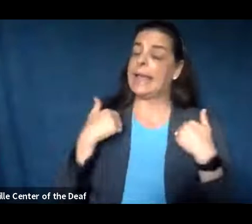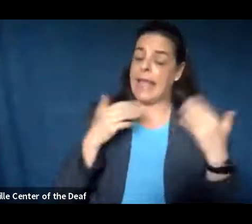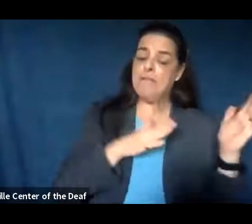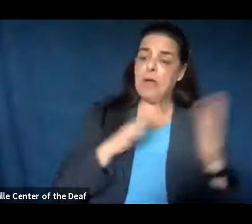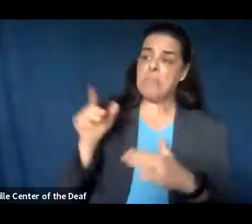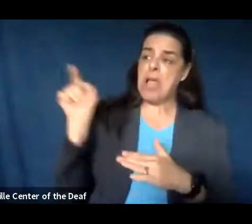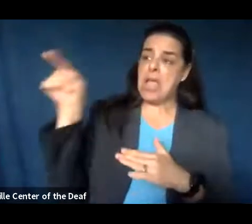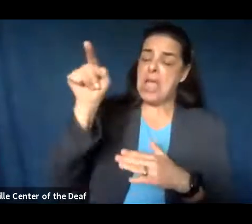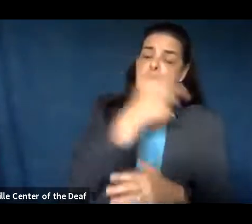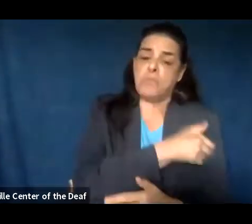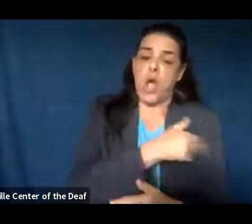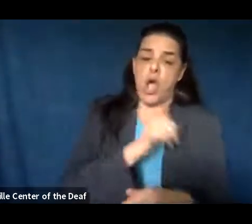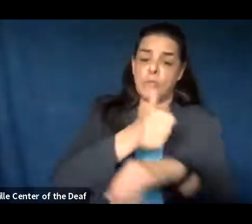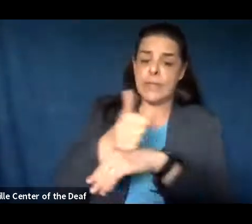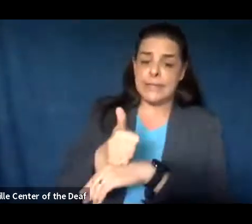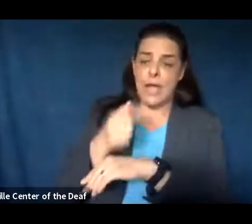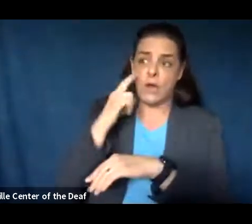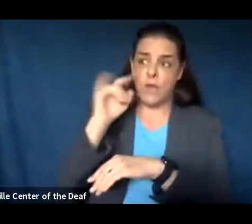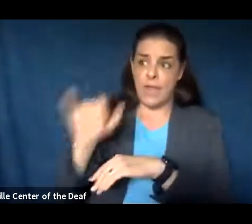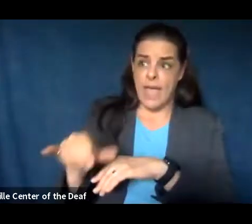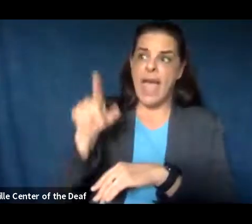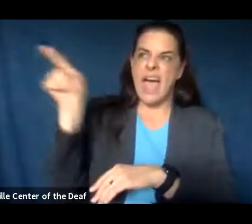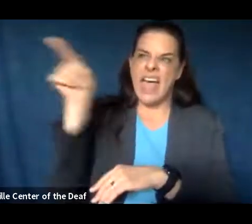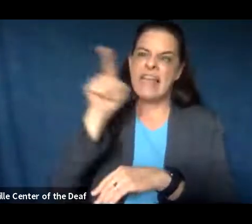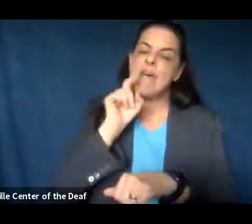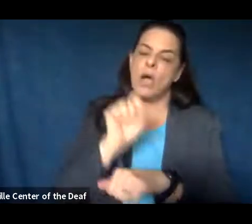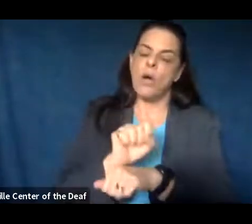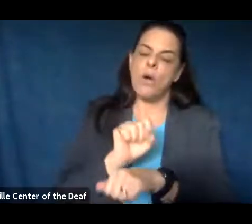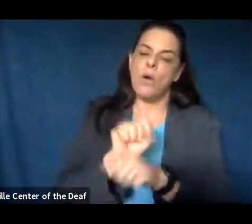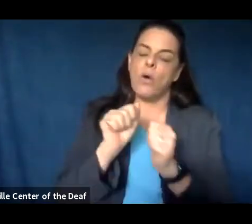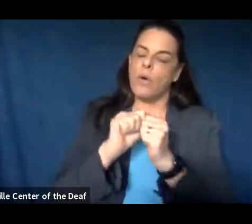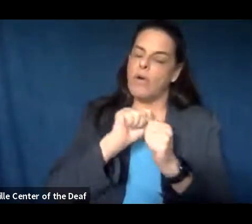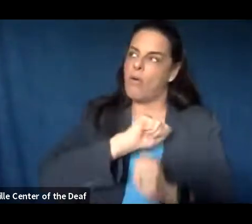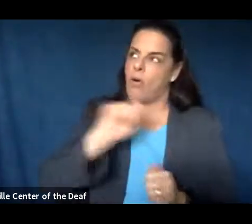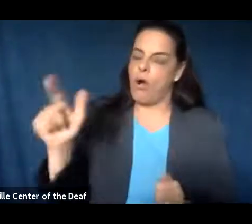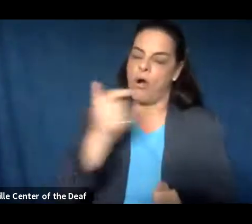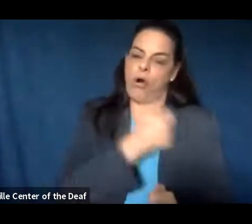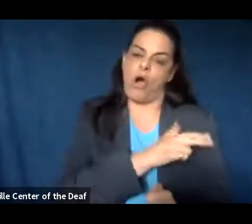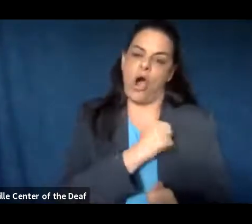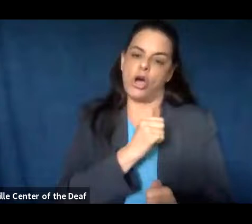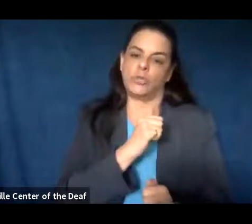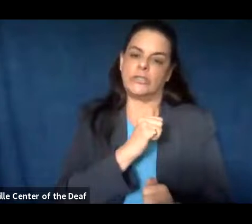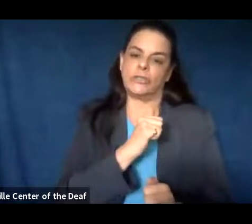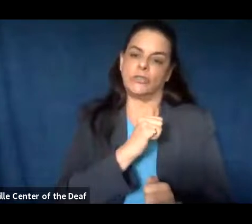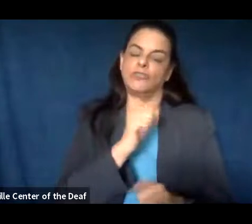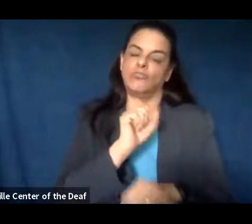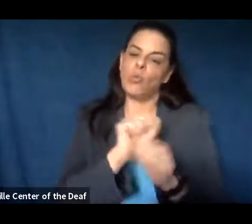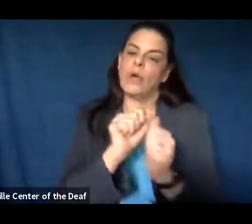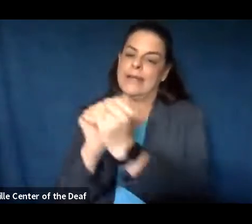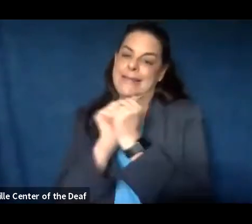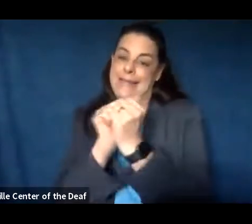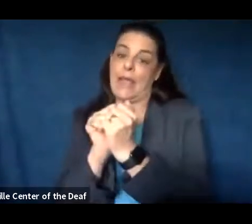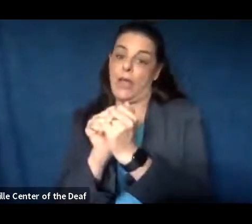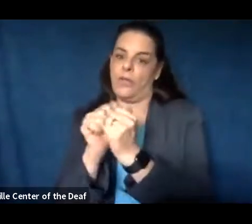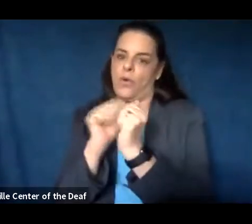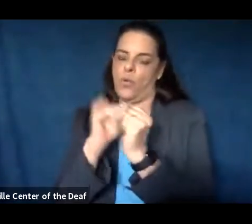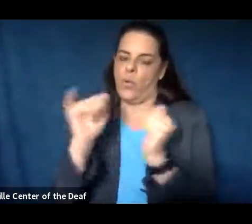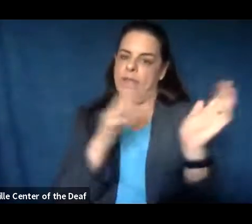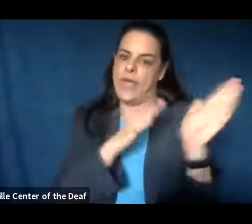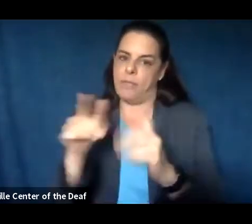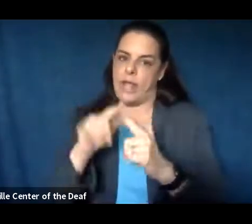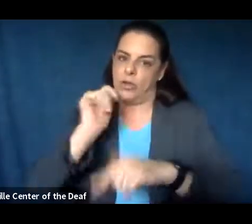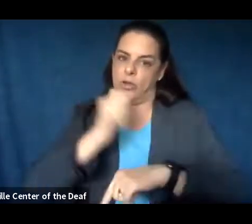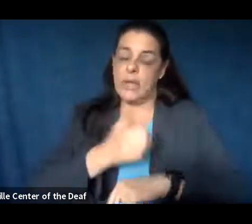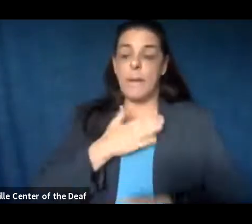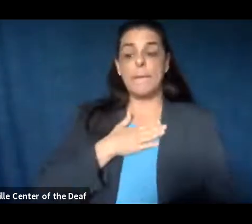hospitals have put together on this, and they're working with all of the hospital systems are working together on that plan. And my understanding is there will be